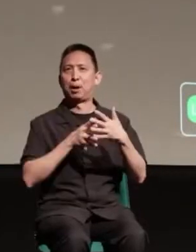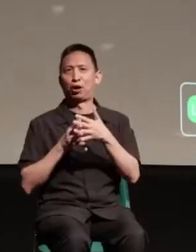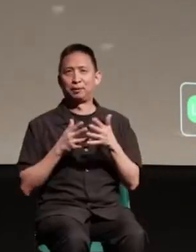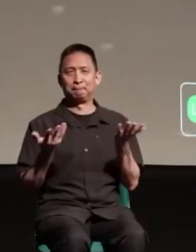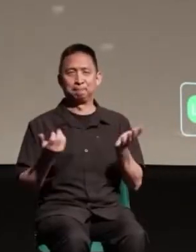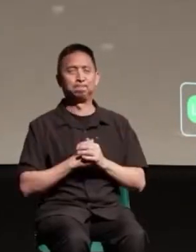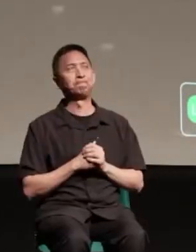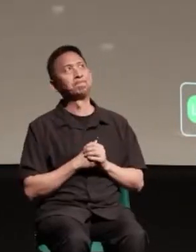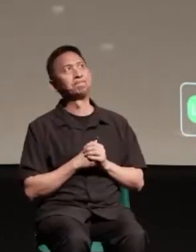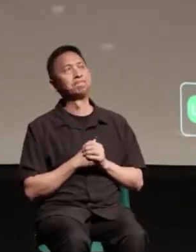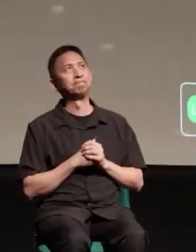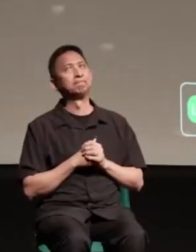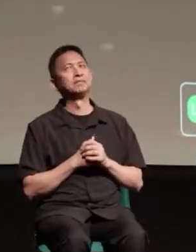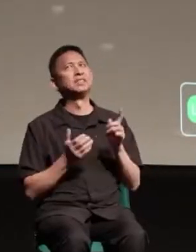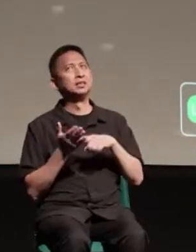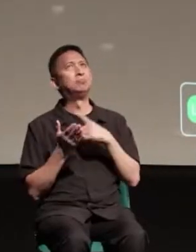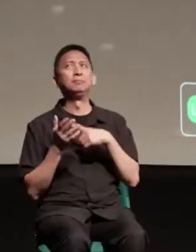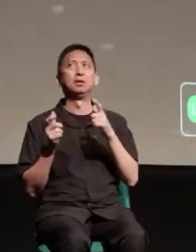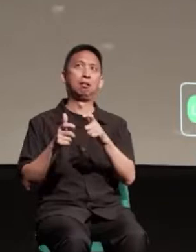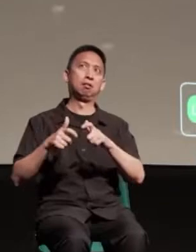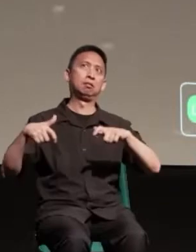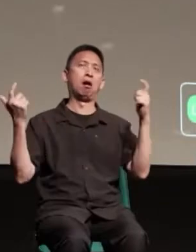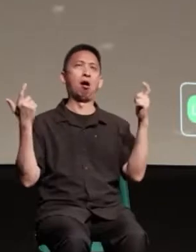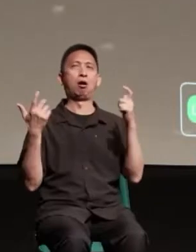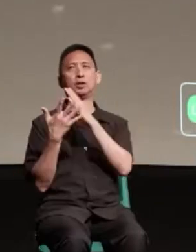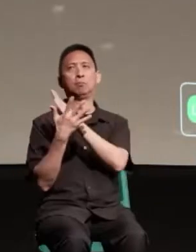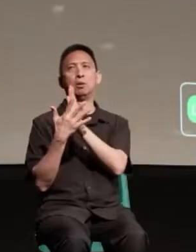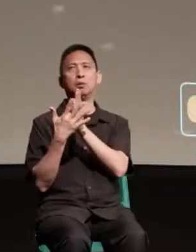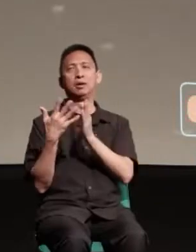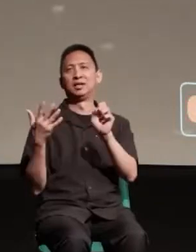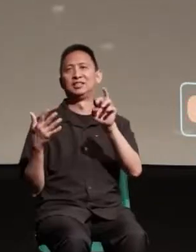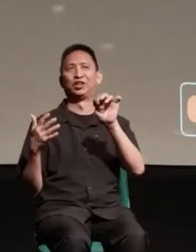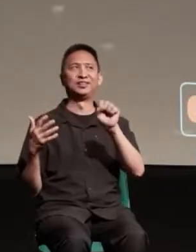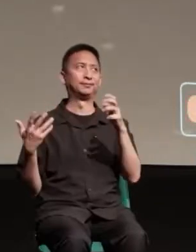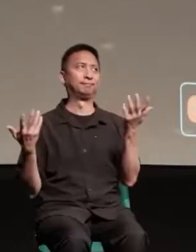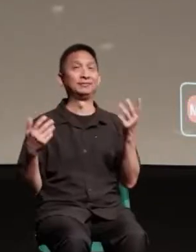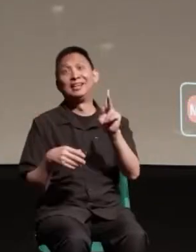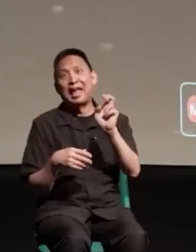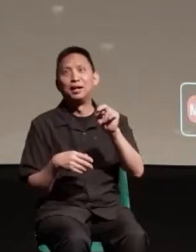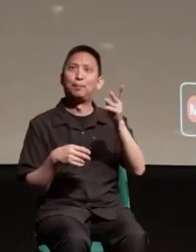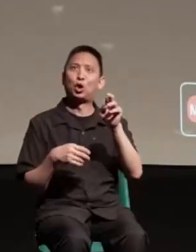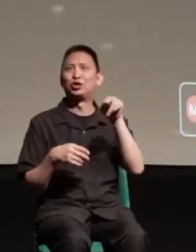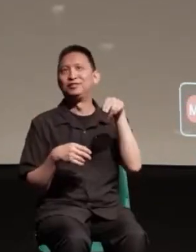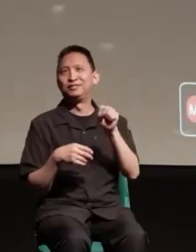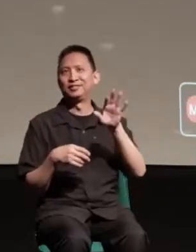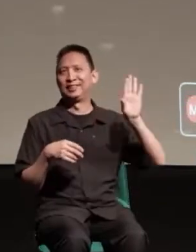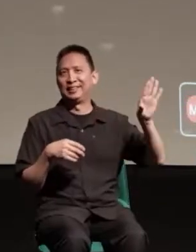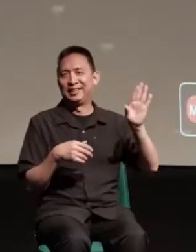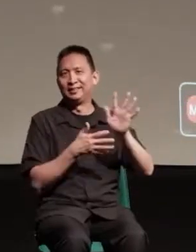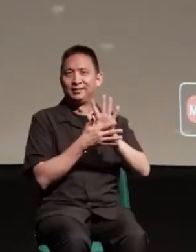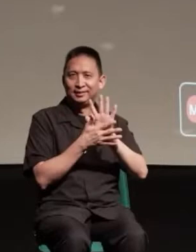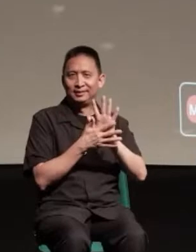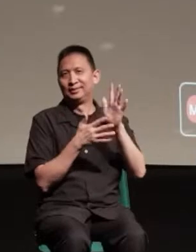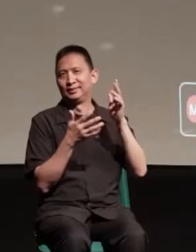showcase bigger series, maybe like Ken Burns that you referenced to, but I think it is